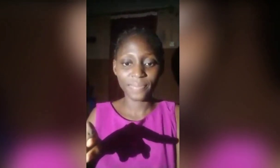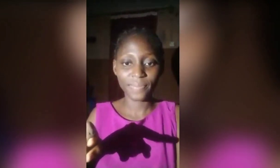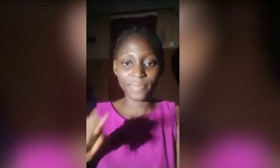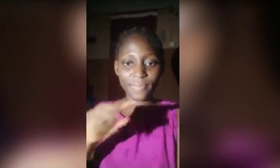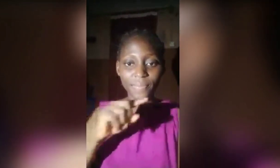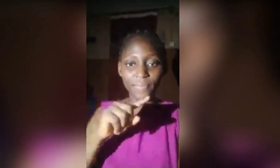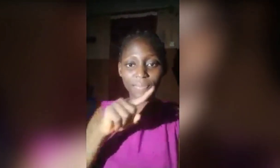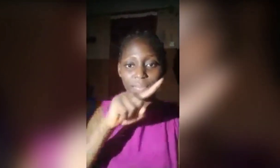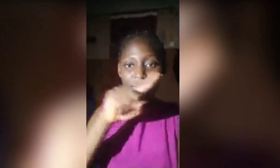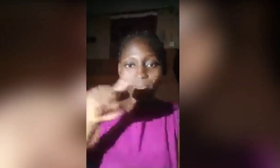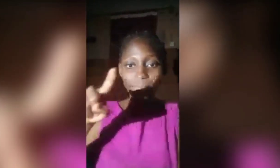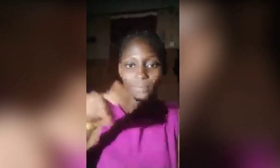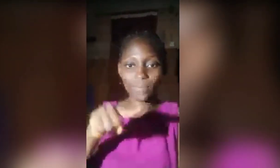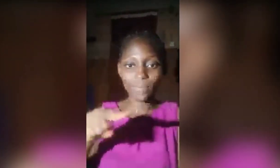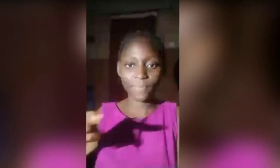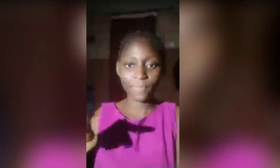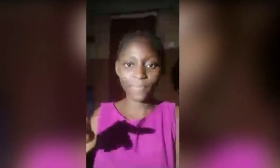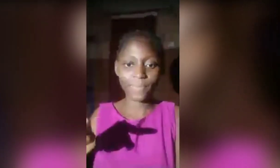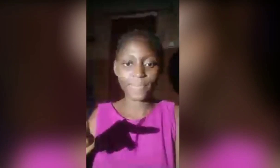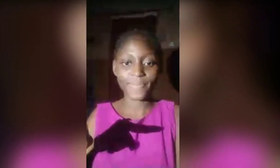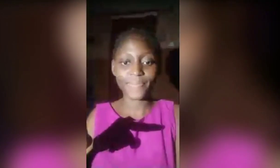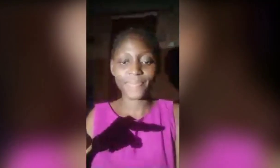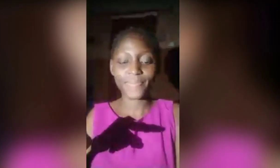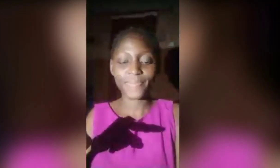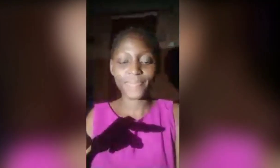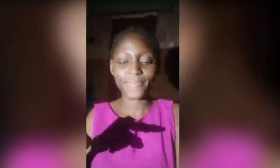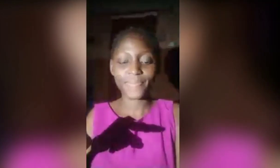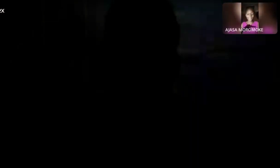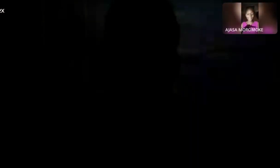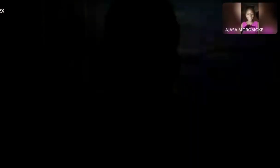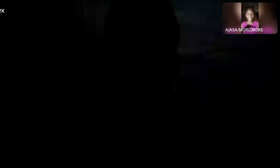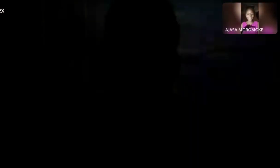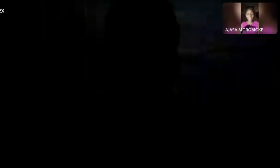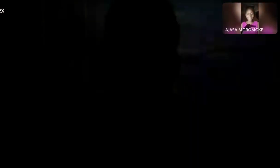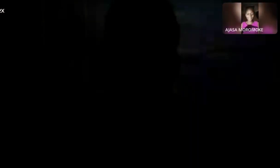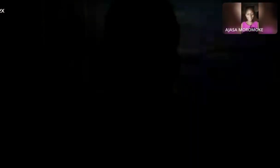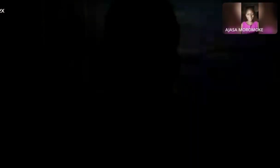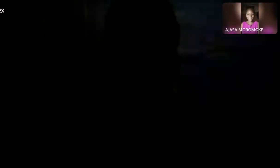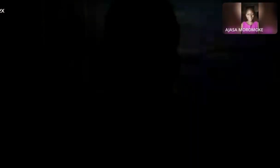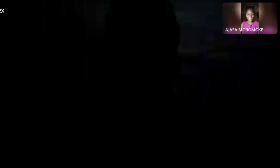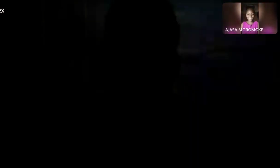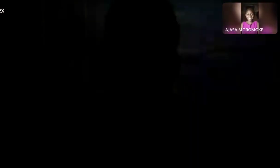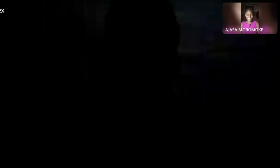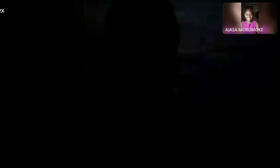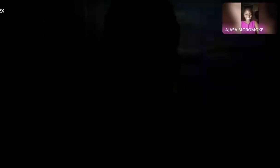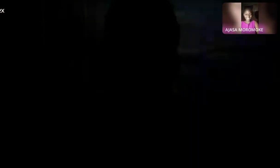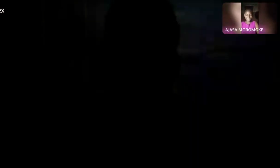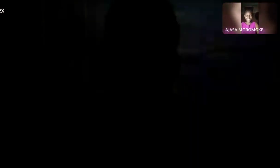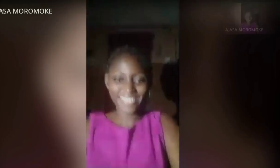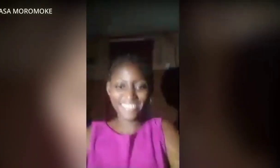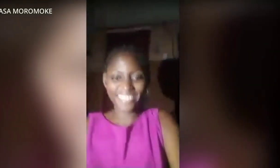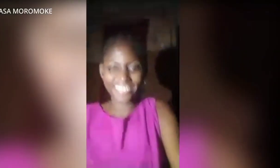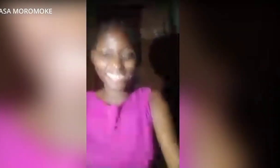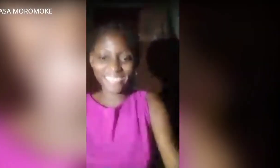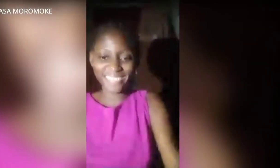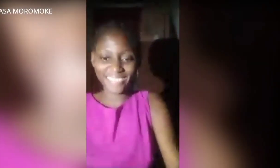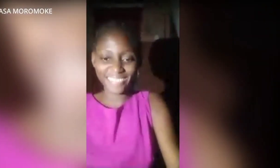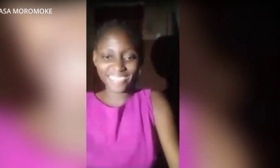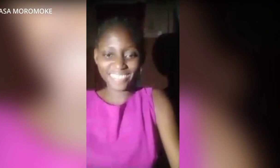Thank you so much. Good attempt. Well done. Well done. You guys are nothing less of an